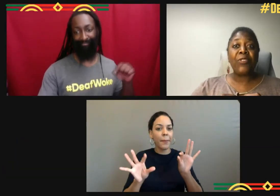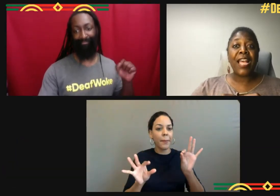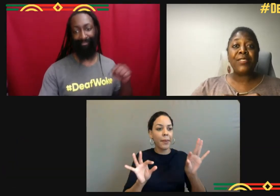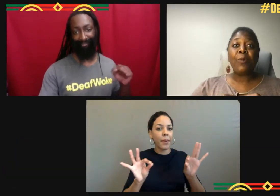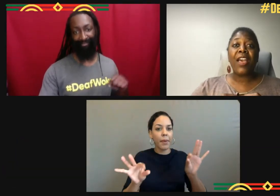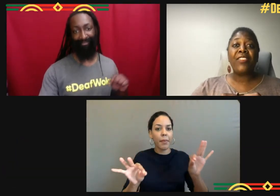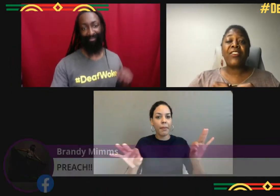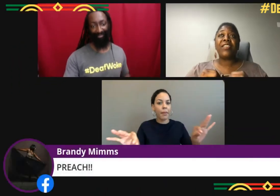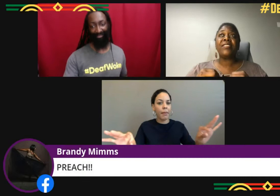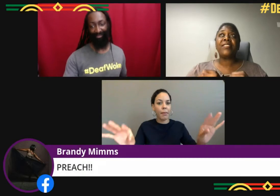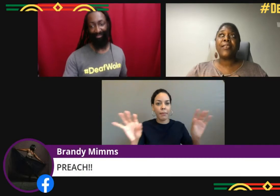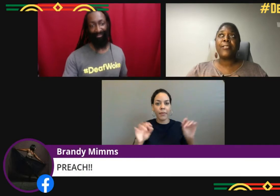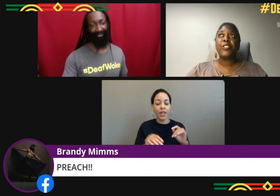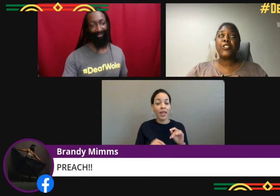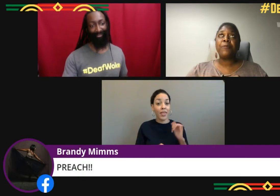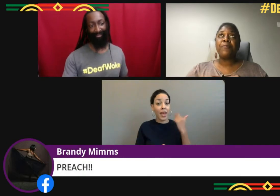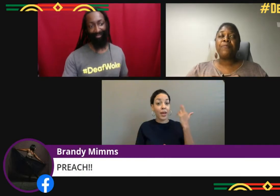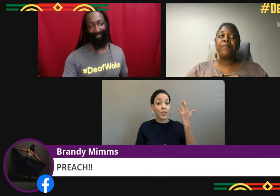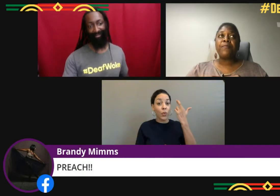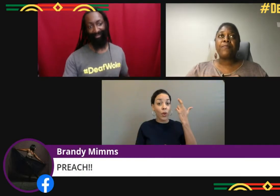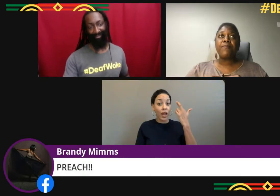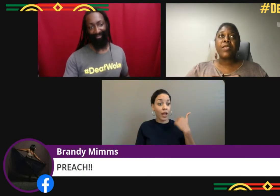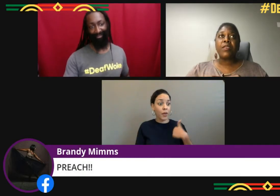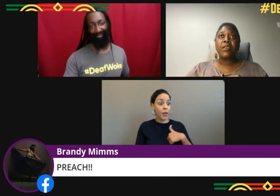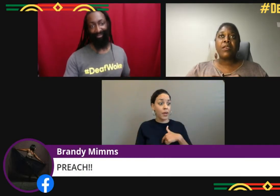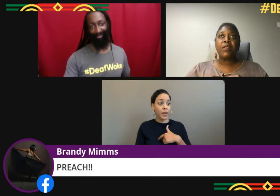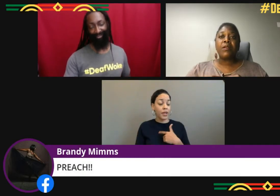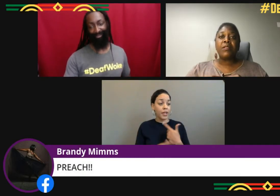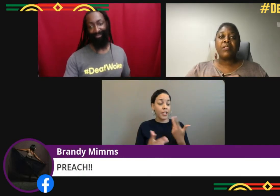And so that's why there is such